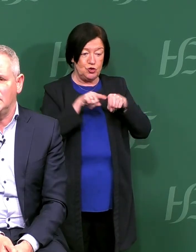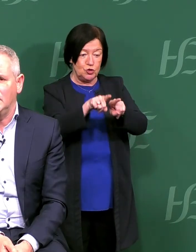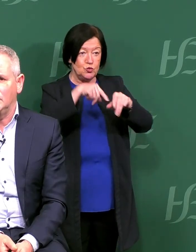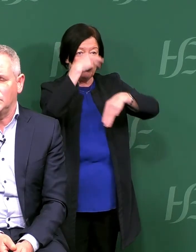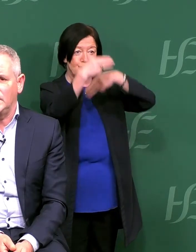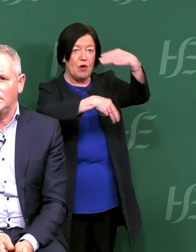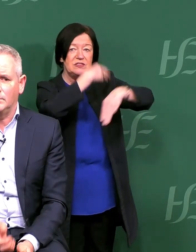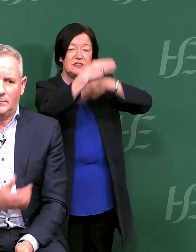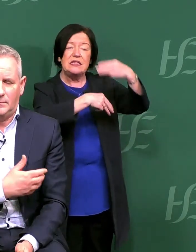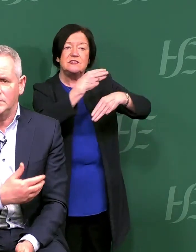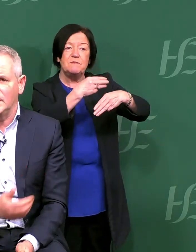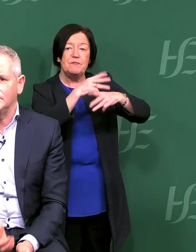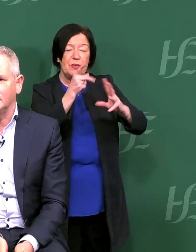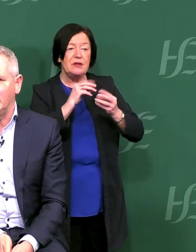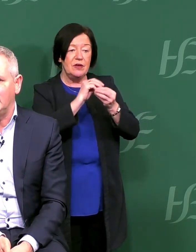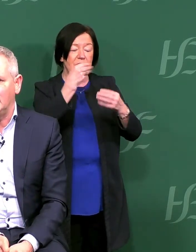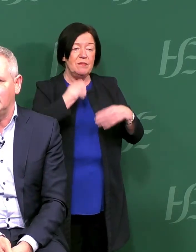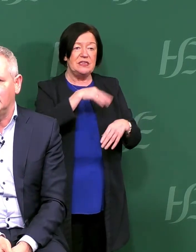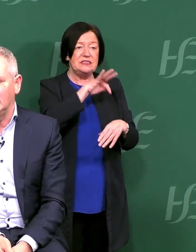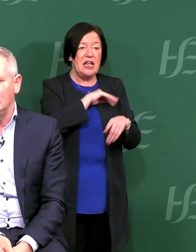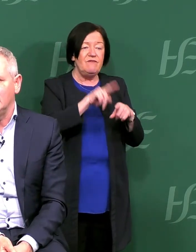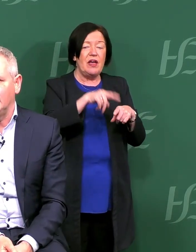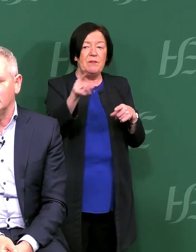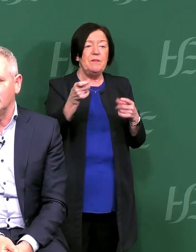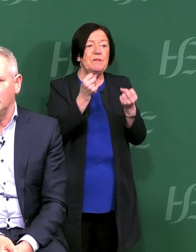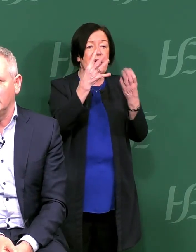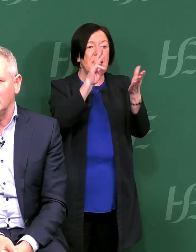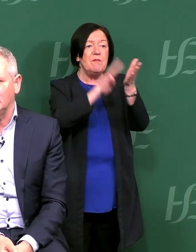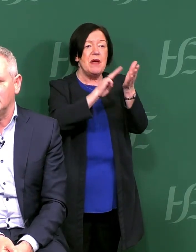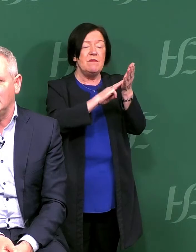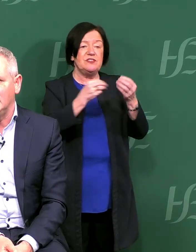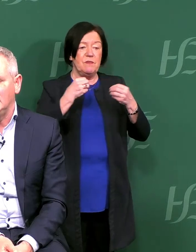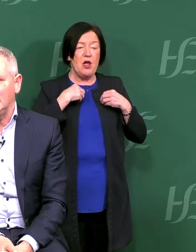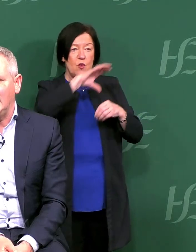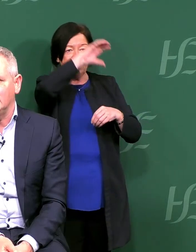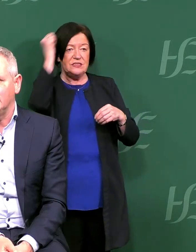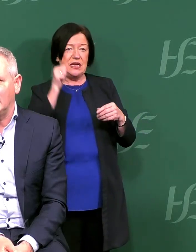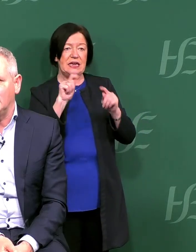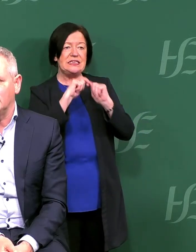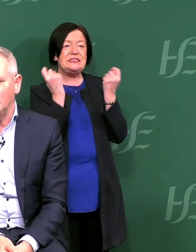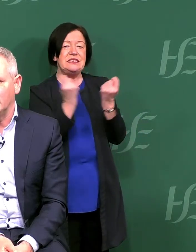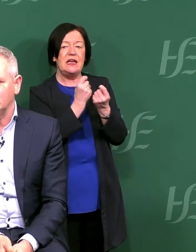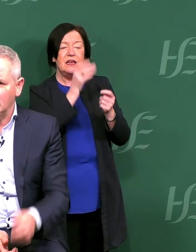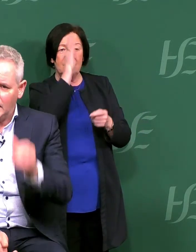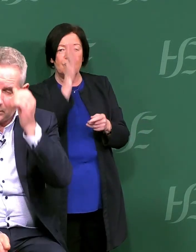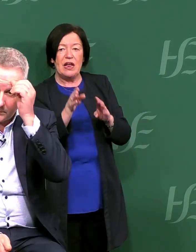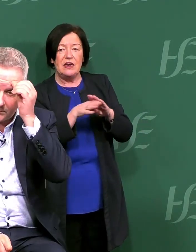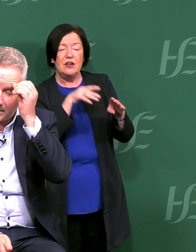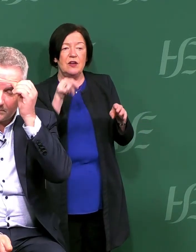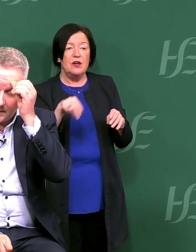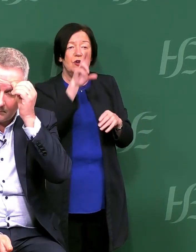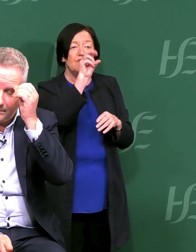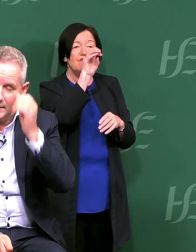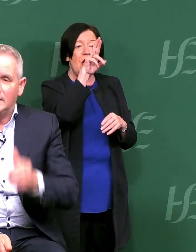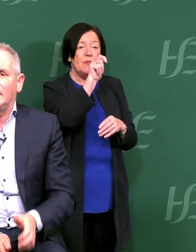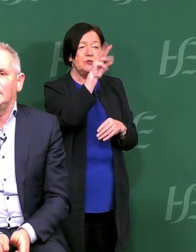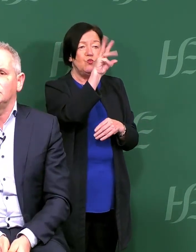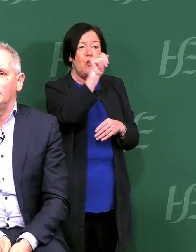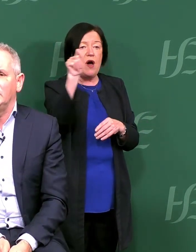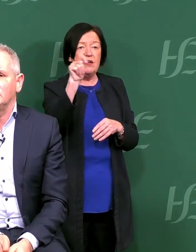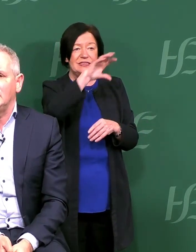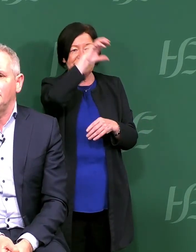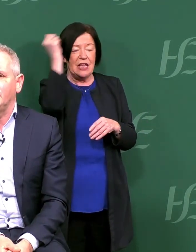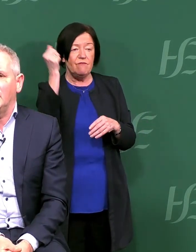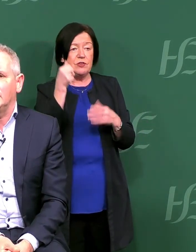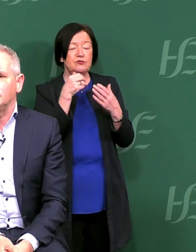process between myself and many members of my own executive team, and directly with Robert Watt, Secretary General, and